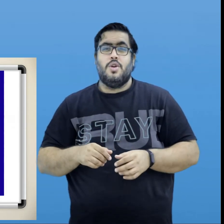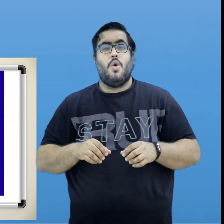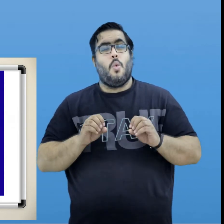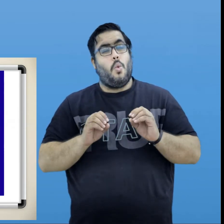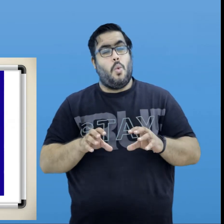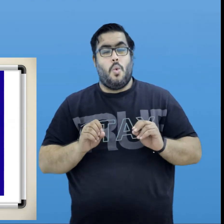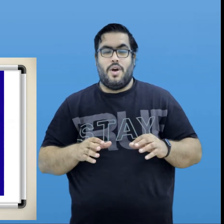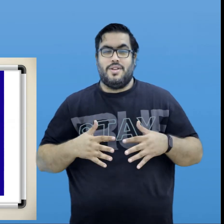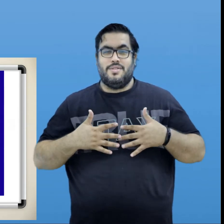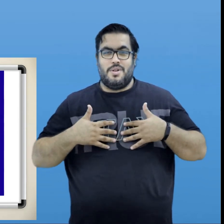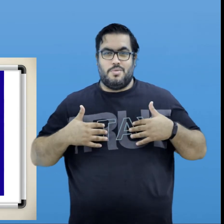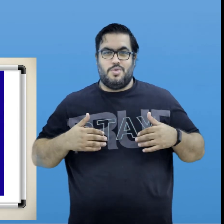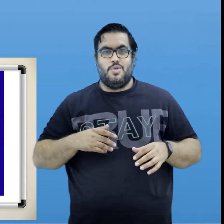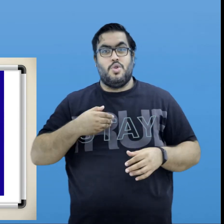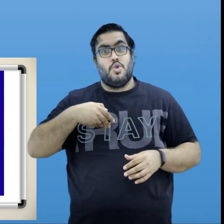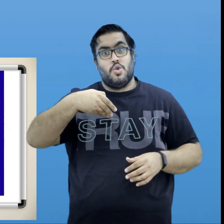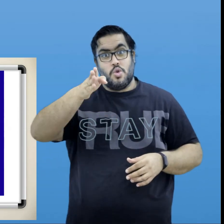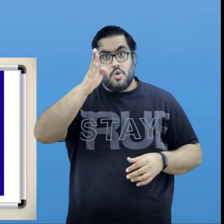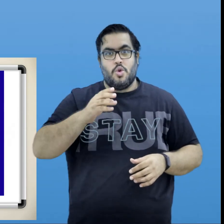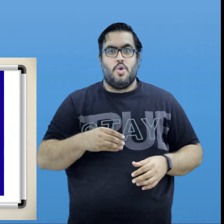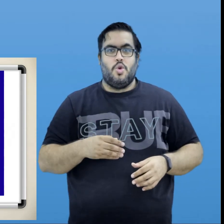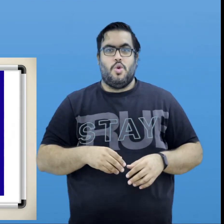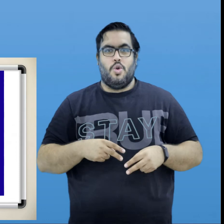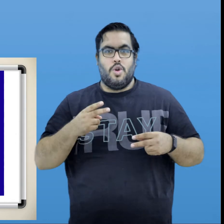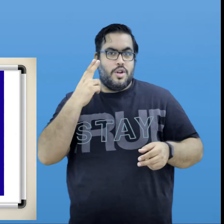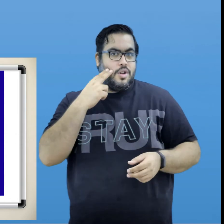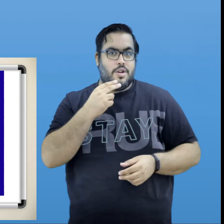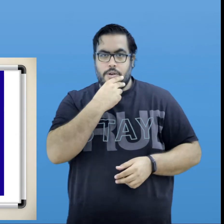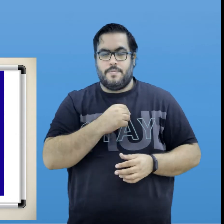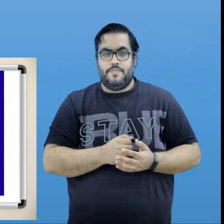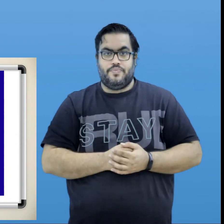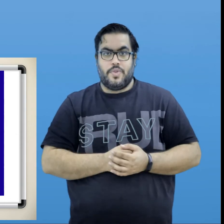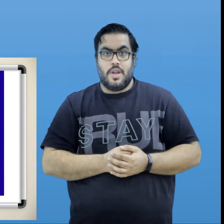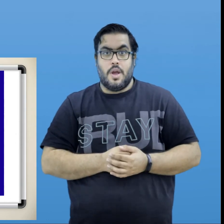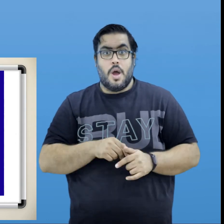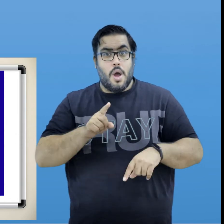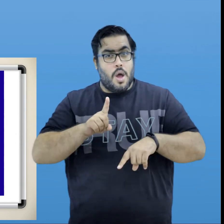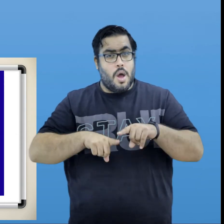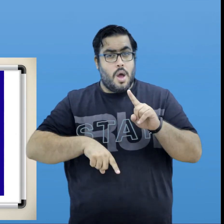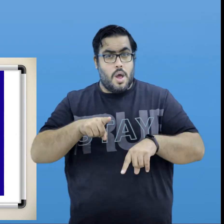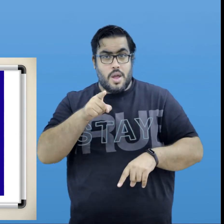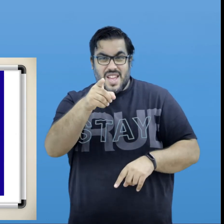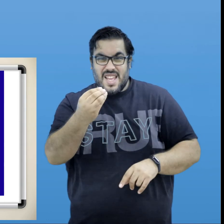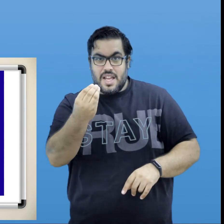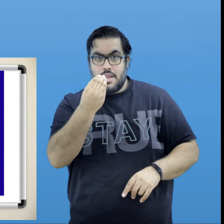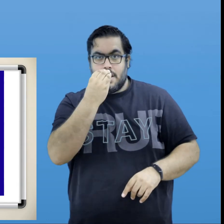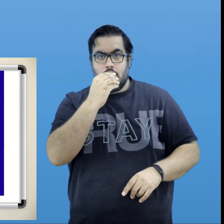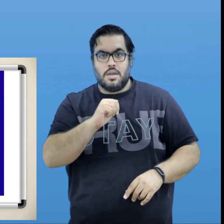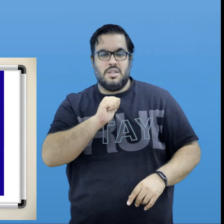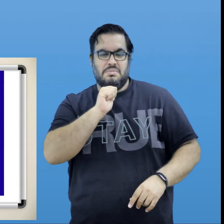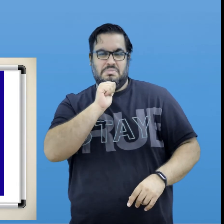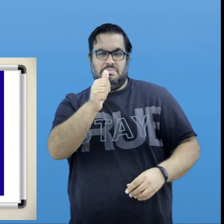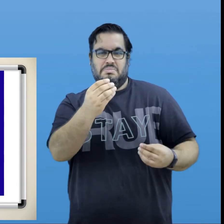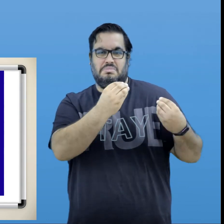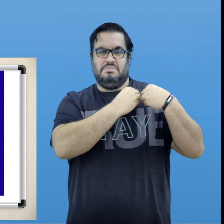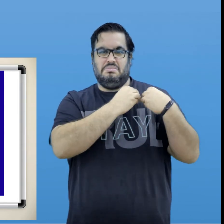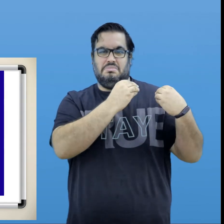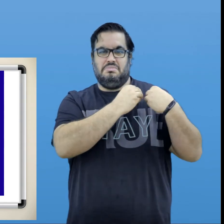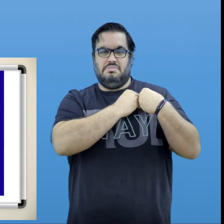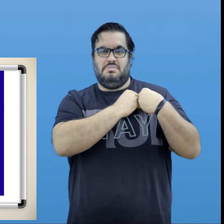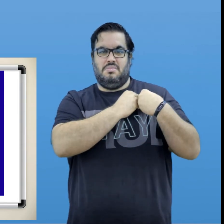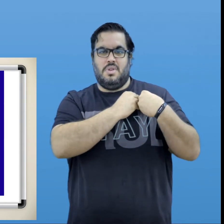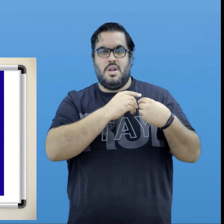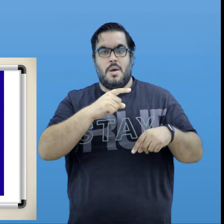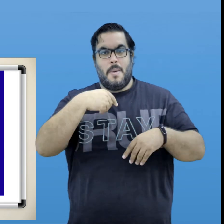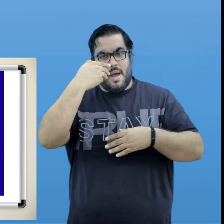in restaurants sometimes. However, eating irresponsibly can lead to health problems. We have a new word here,